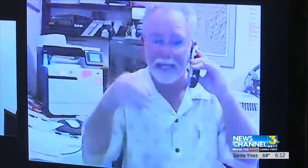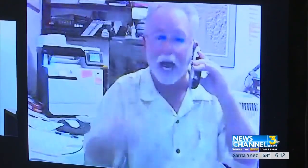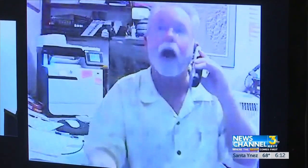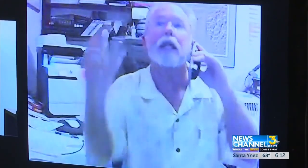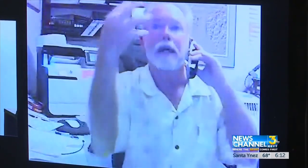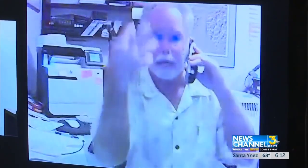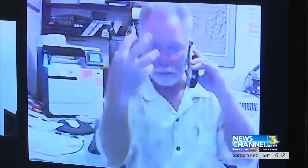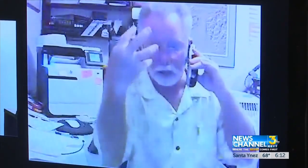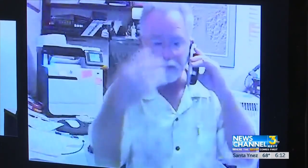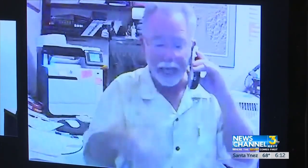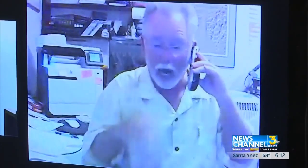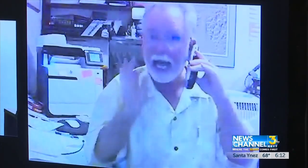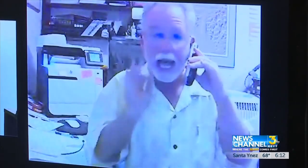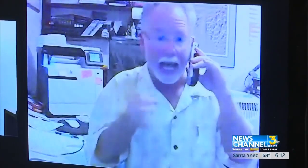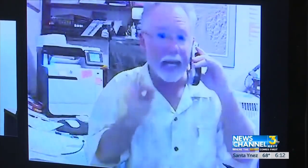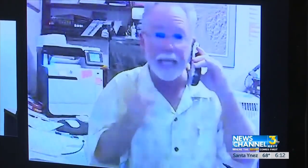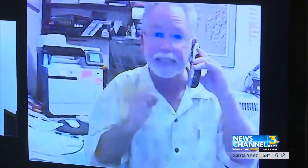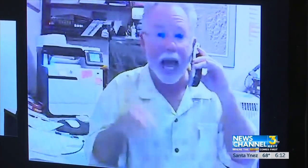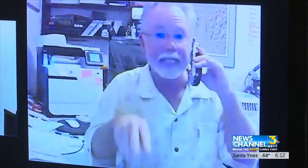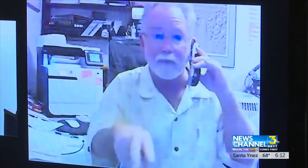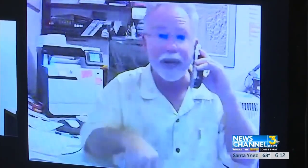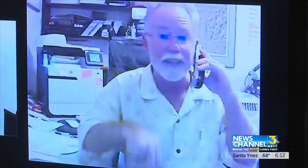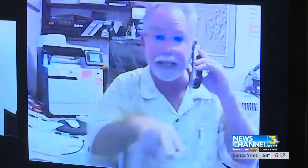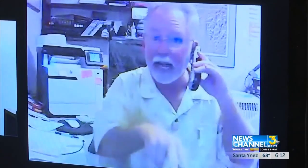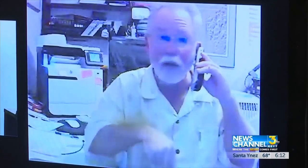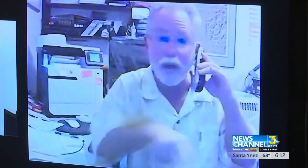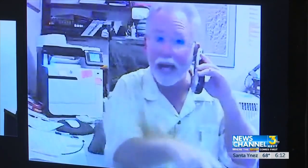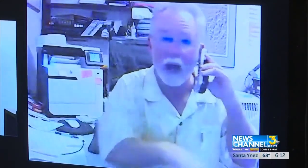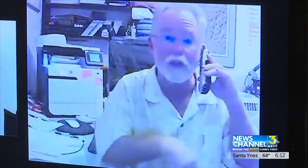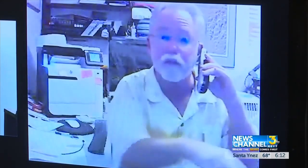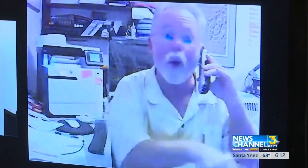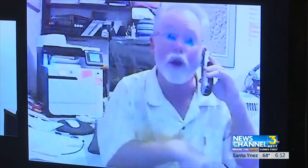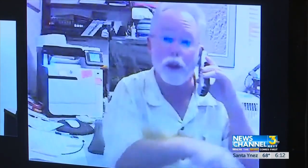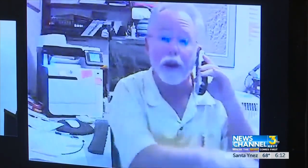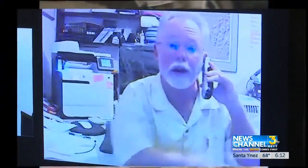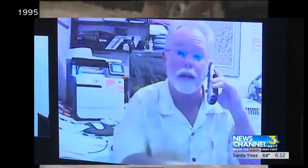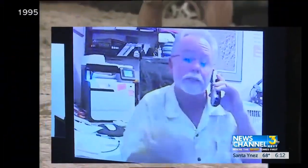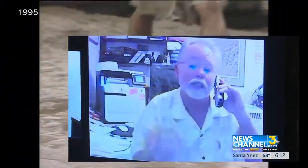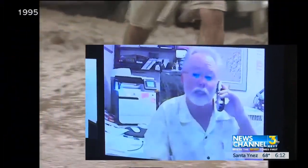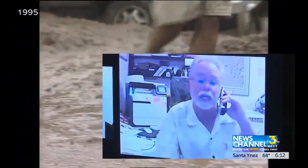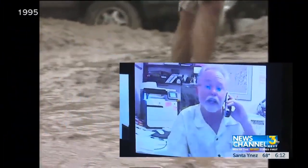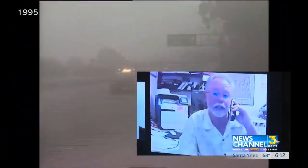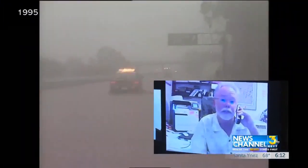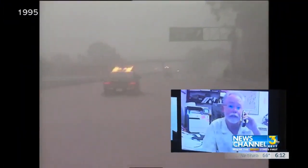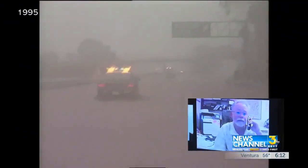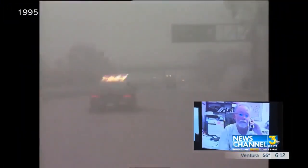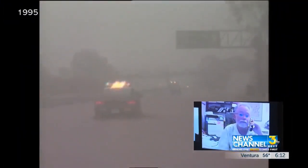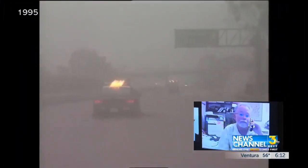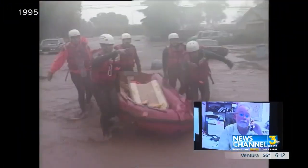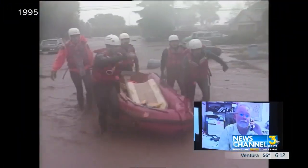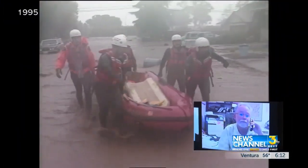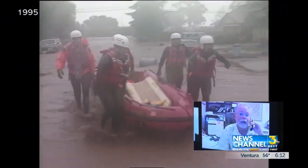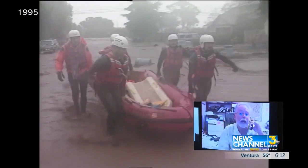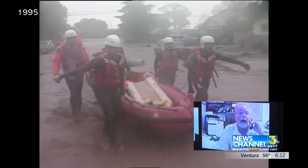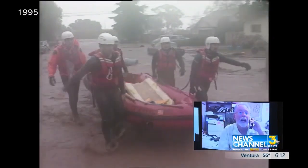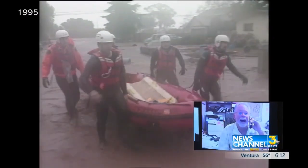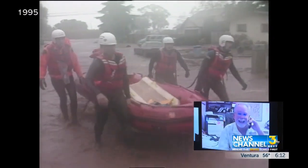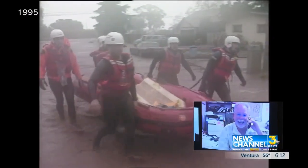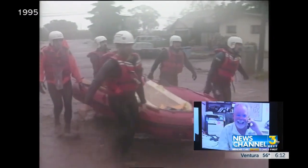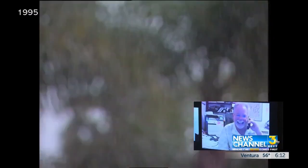me on, they put me on, and I signed everything that I read on the floor. It was an amazing thing to turn on the